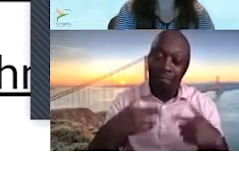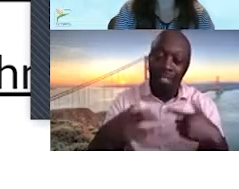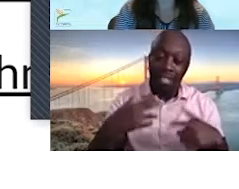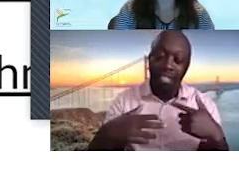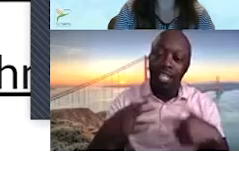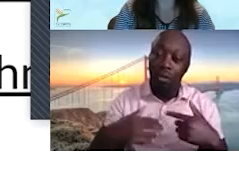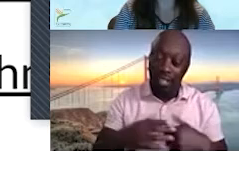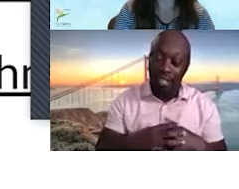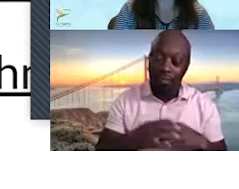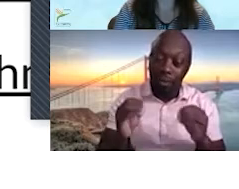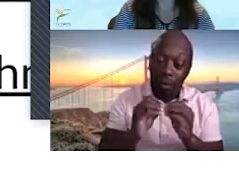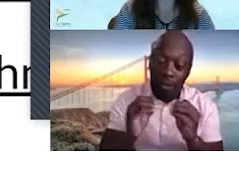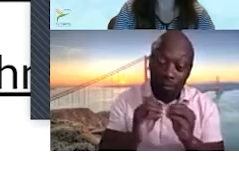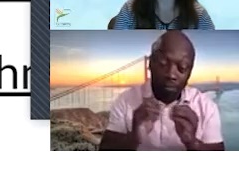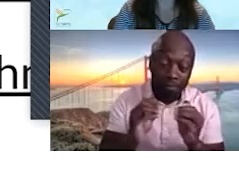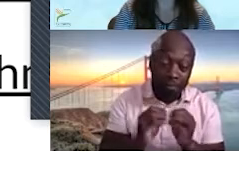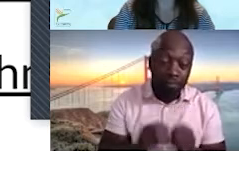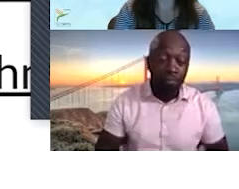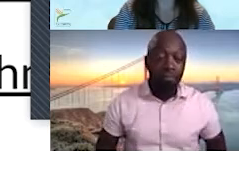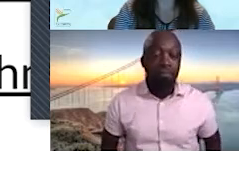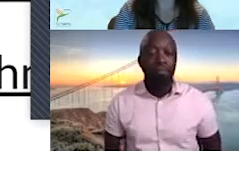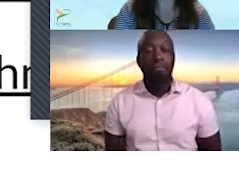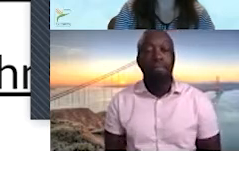that keyword again, more.